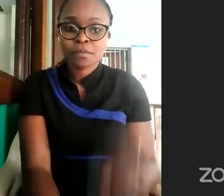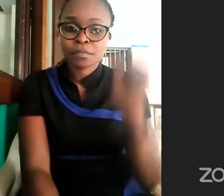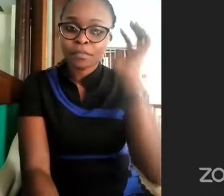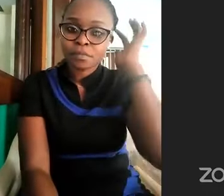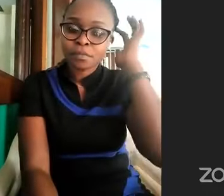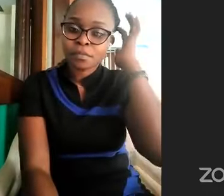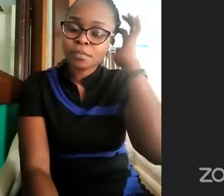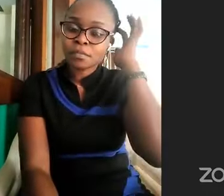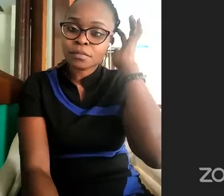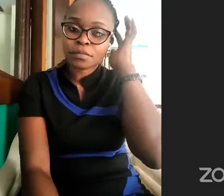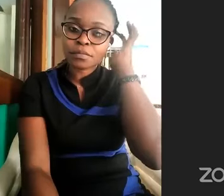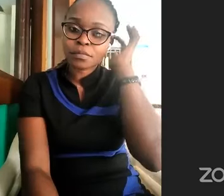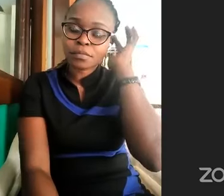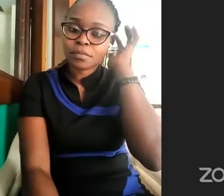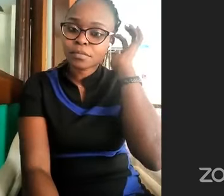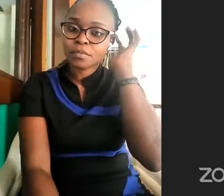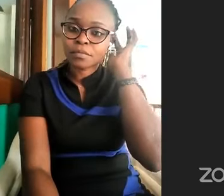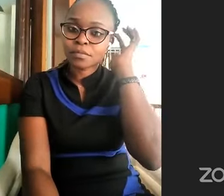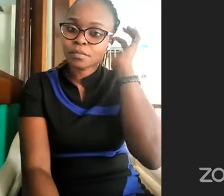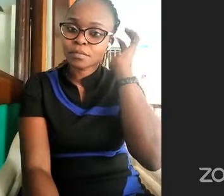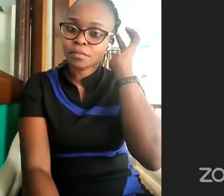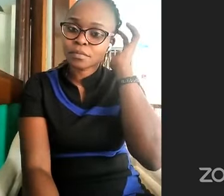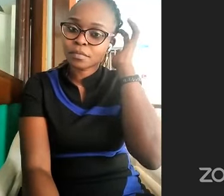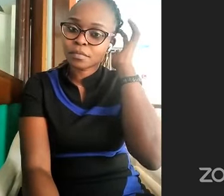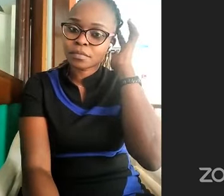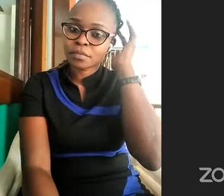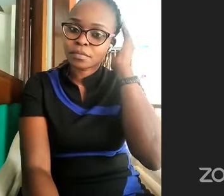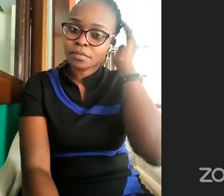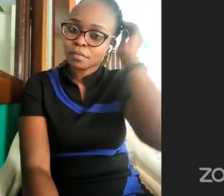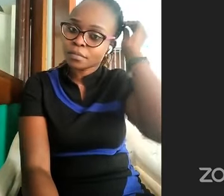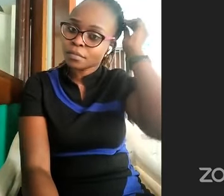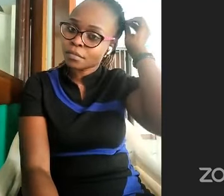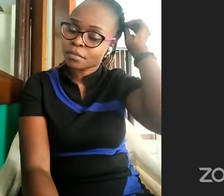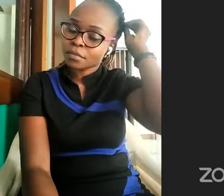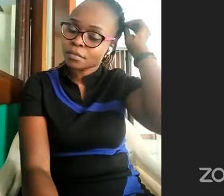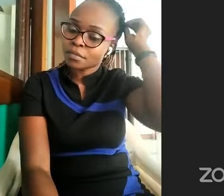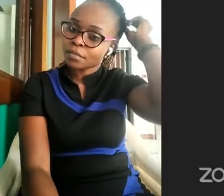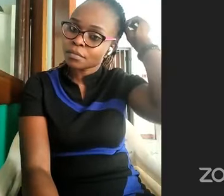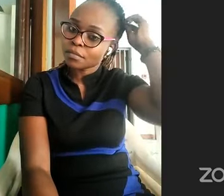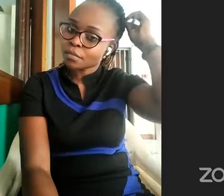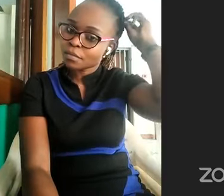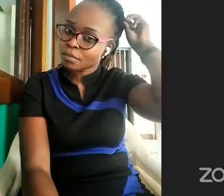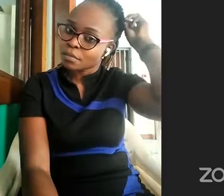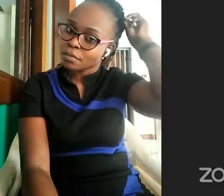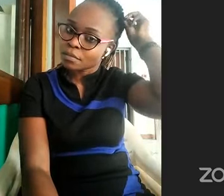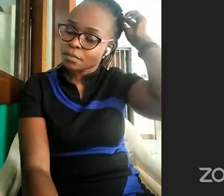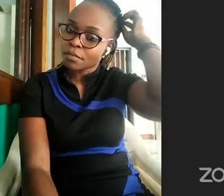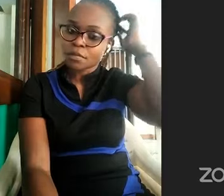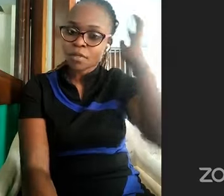Asante sana Mama Siri, and nimeshukuru sana. I'm struggling with Kiswahili